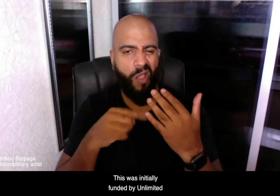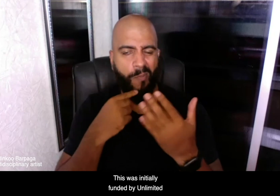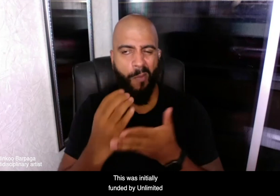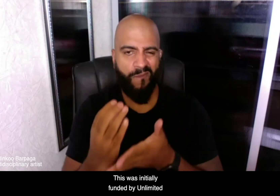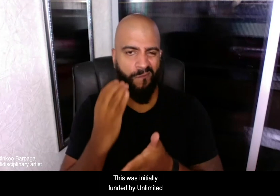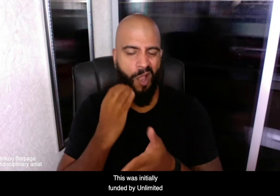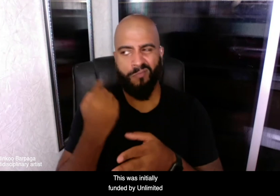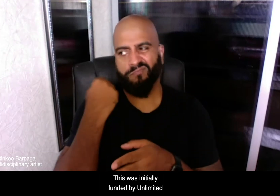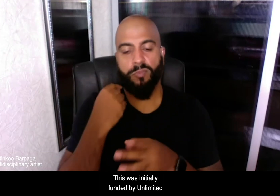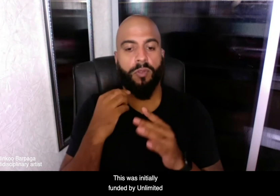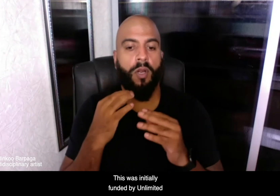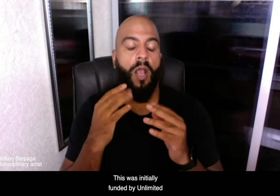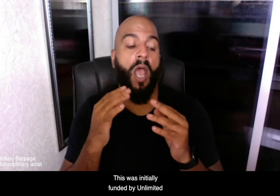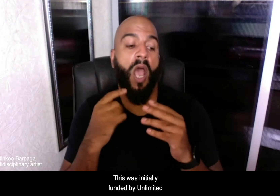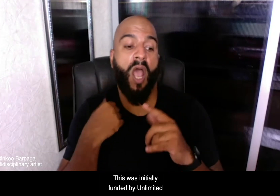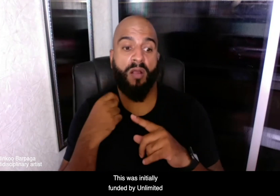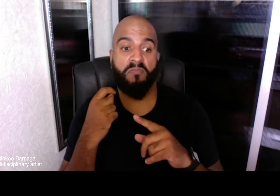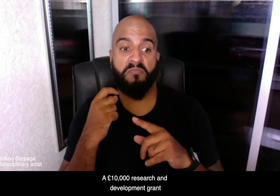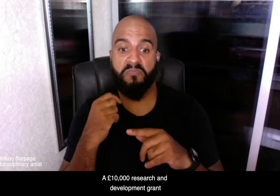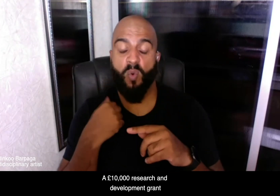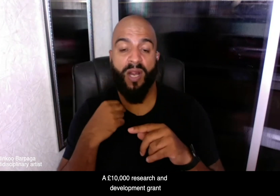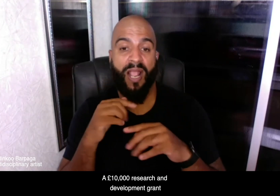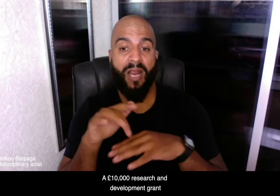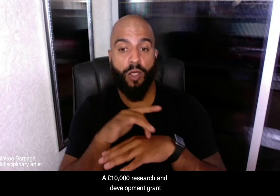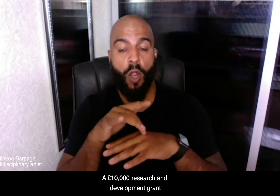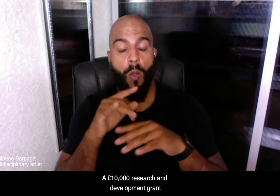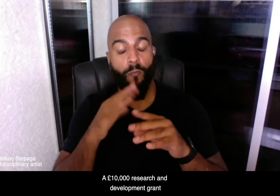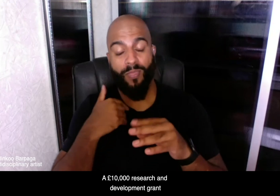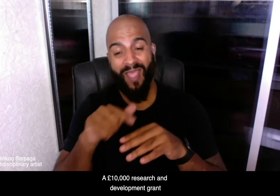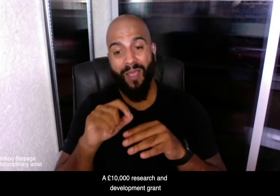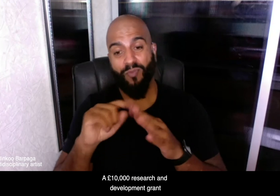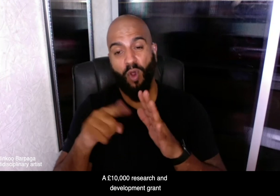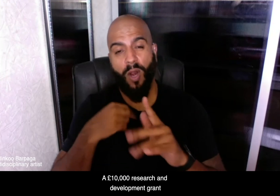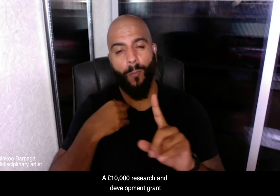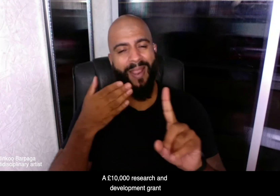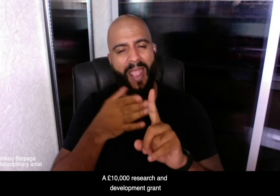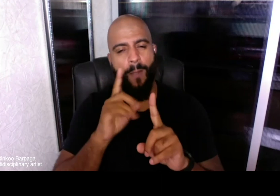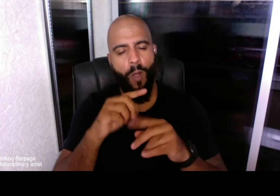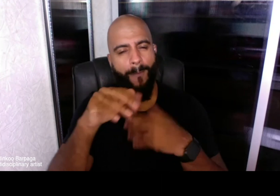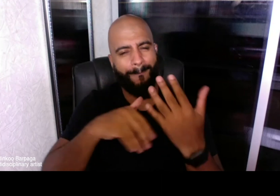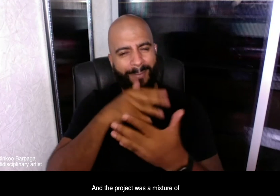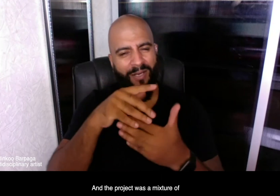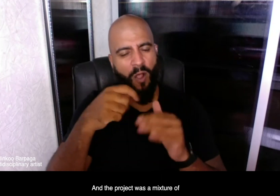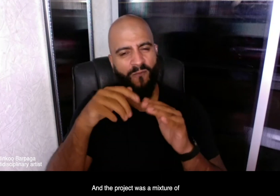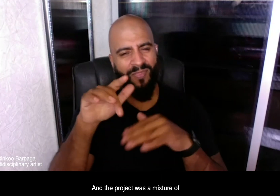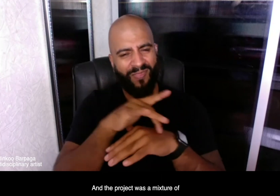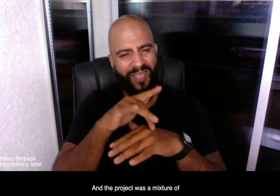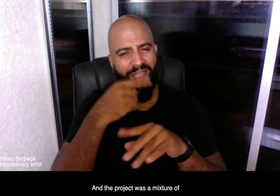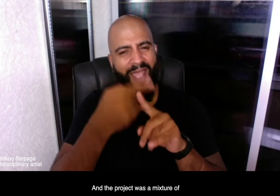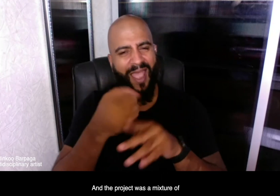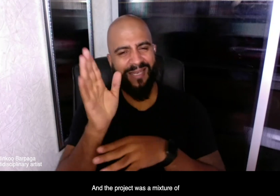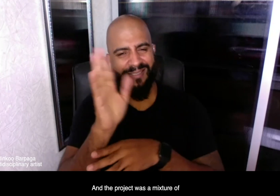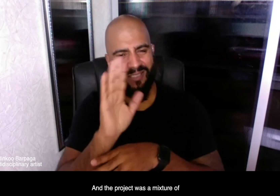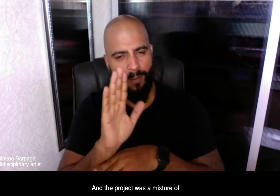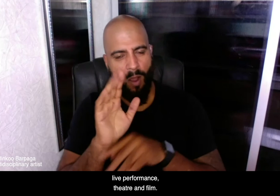funded by Unlimited, a £10,000 research and development grant. And the project was